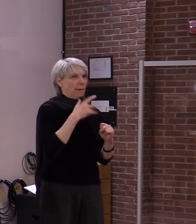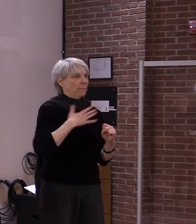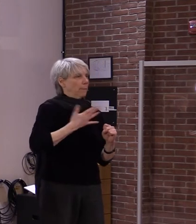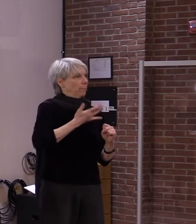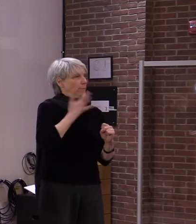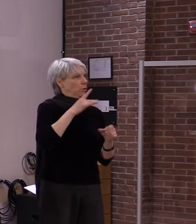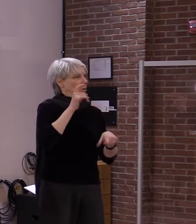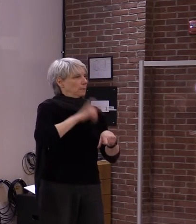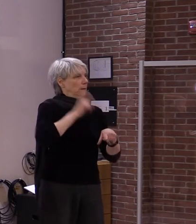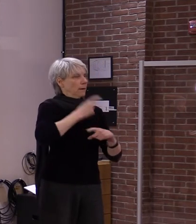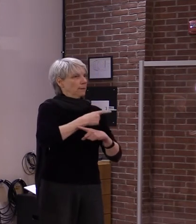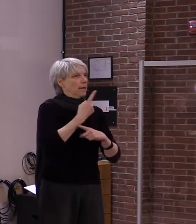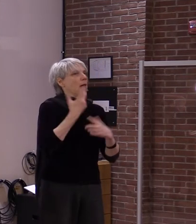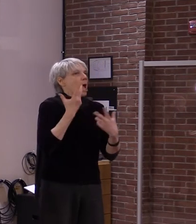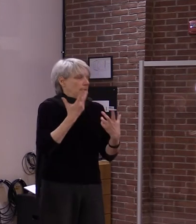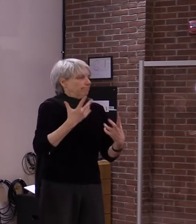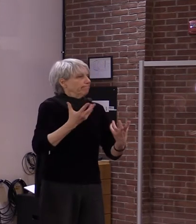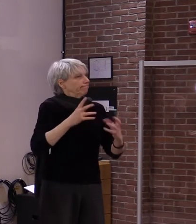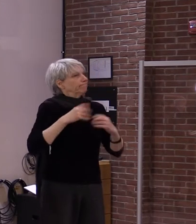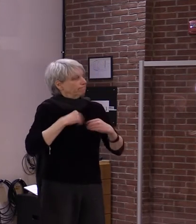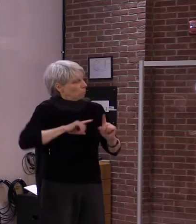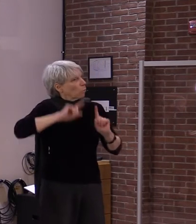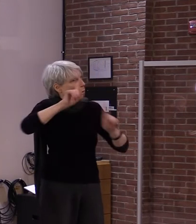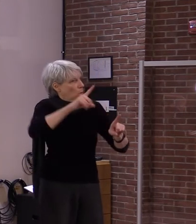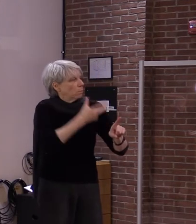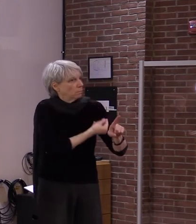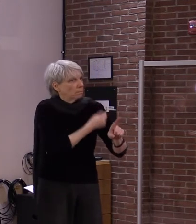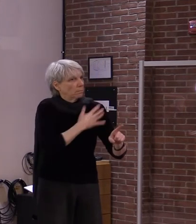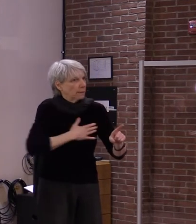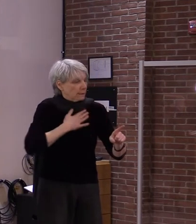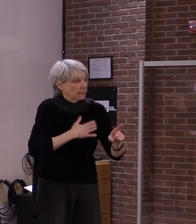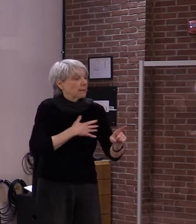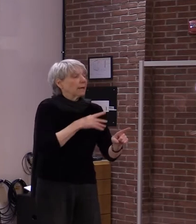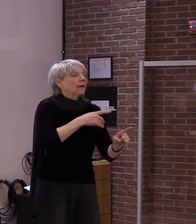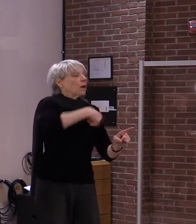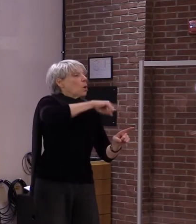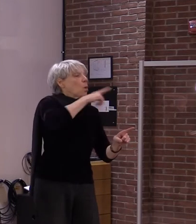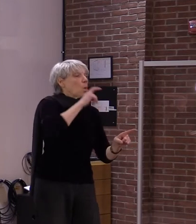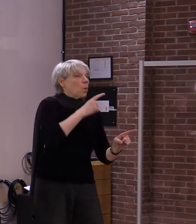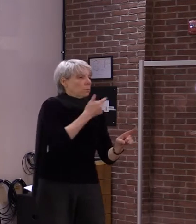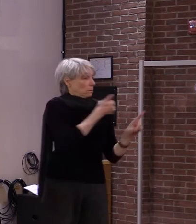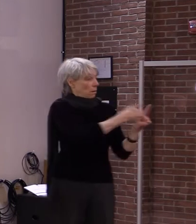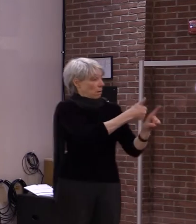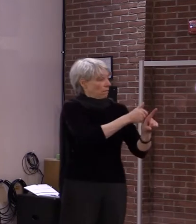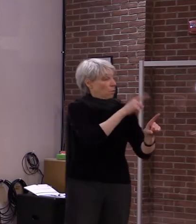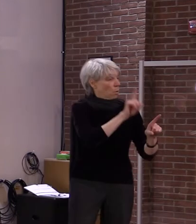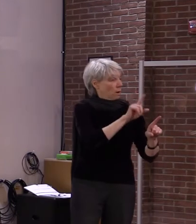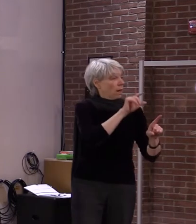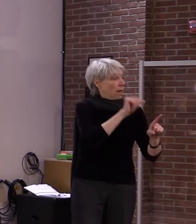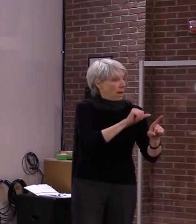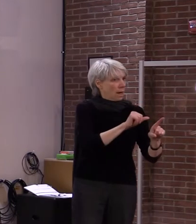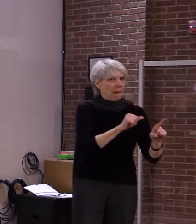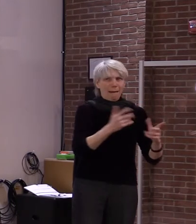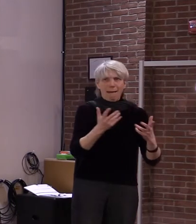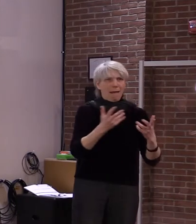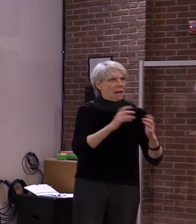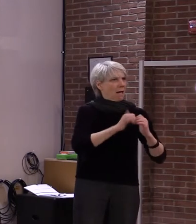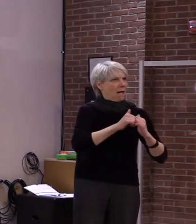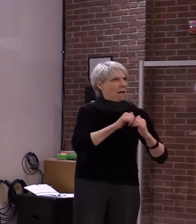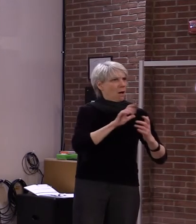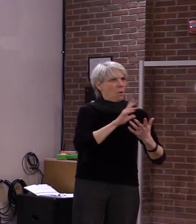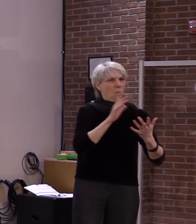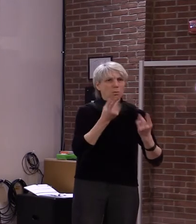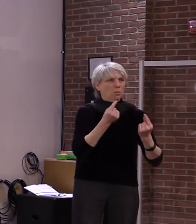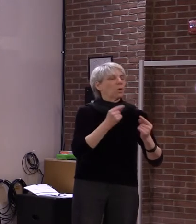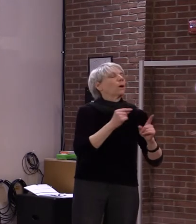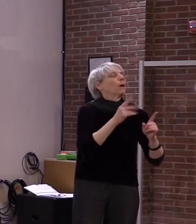in individuals should contact the hospital in their area to register please do not register